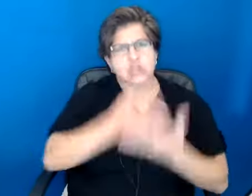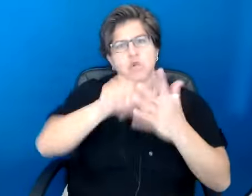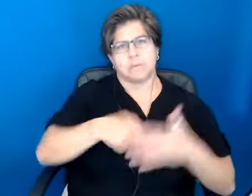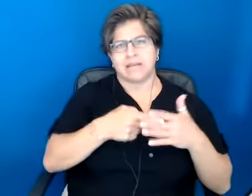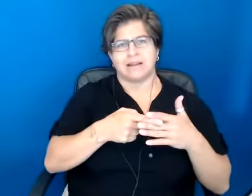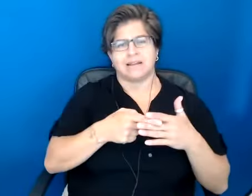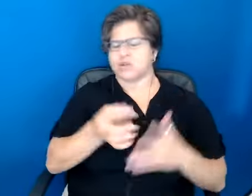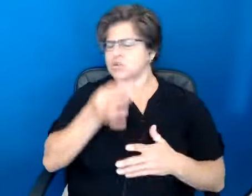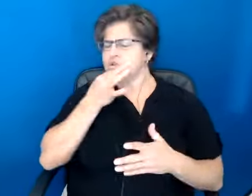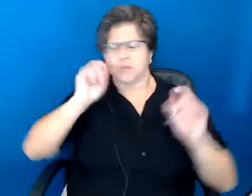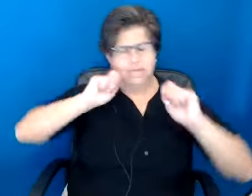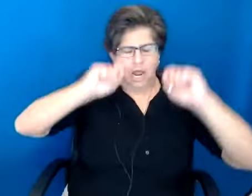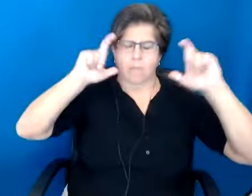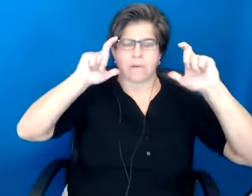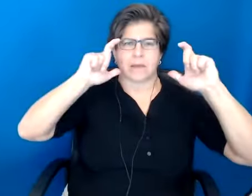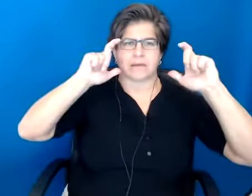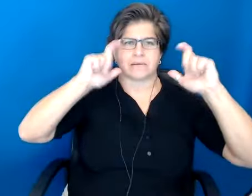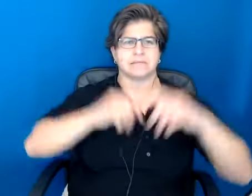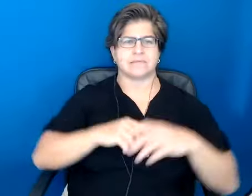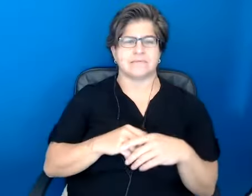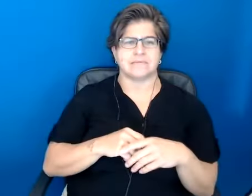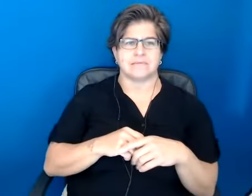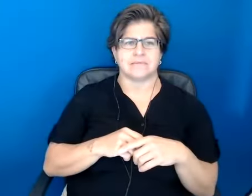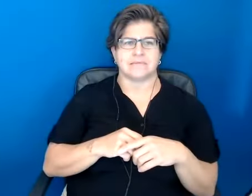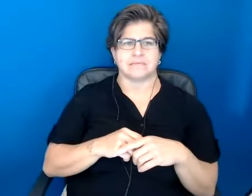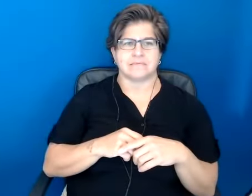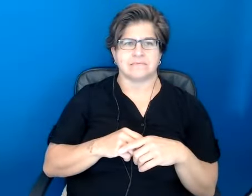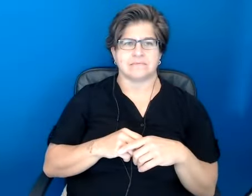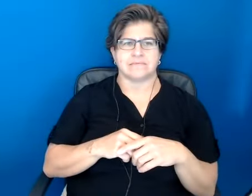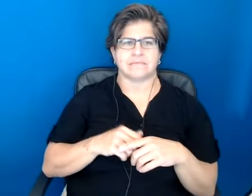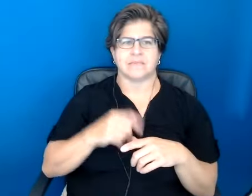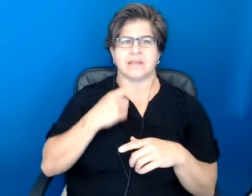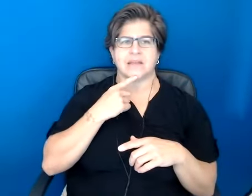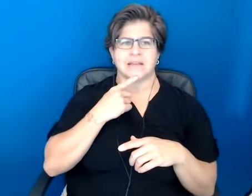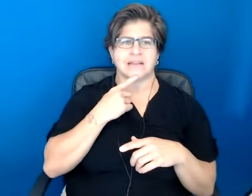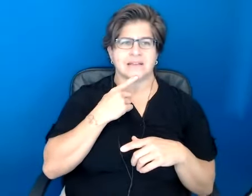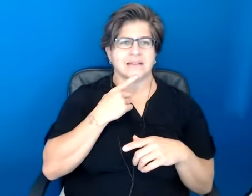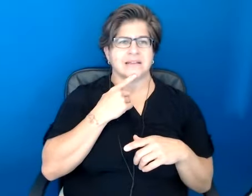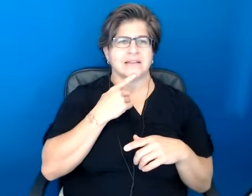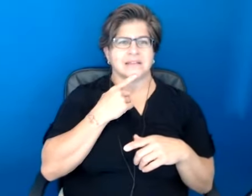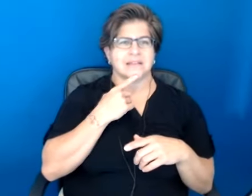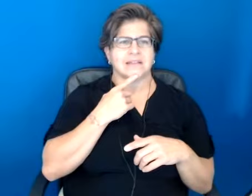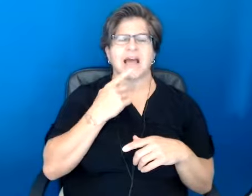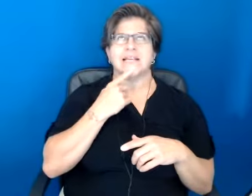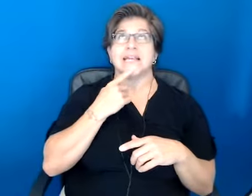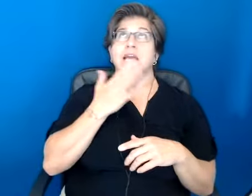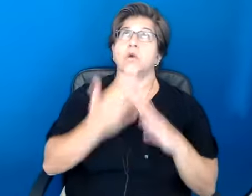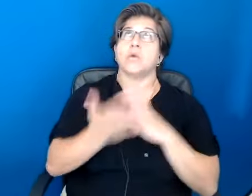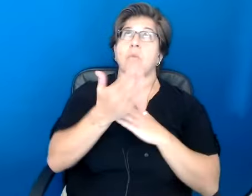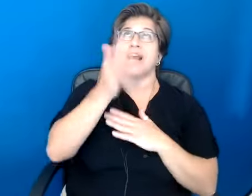life daily, every morning with a new beginning. New beginning to me is as soon as I open my eyes. And